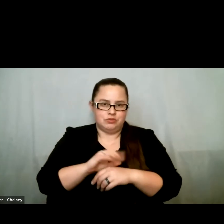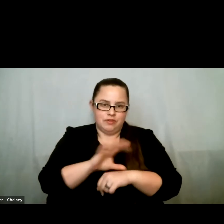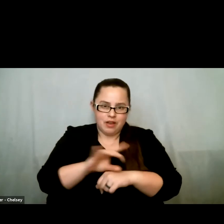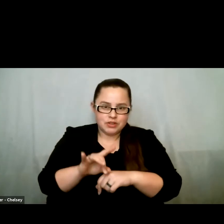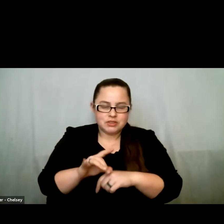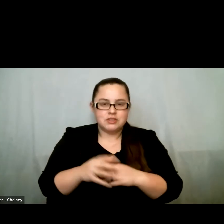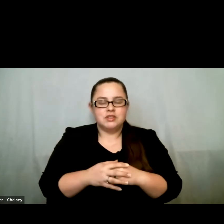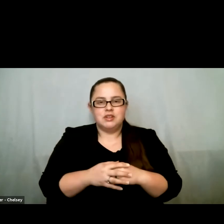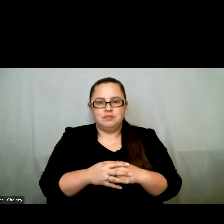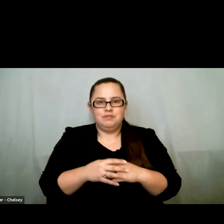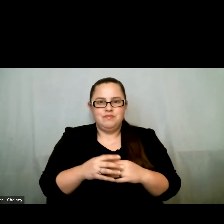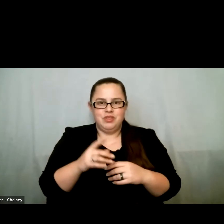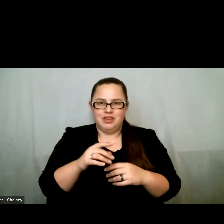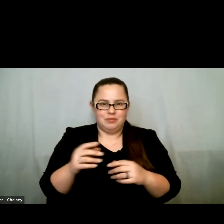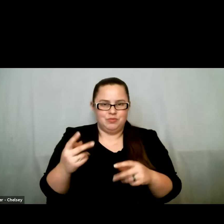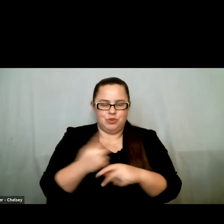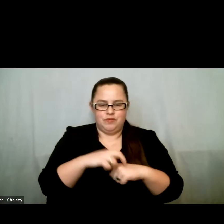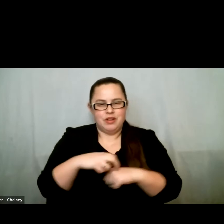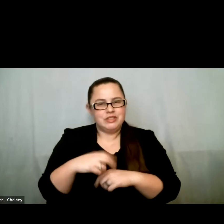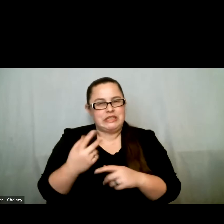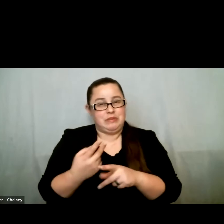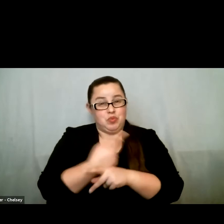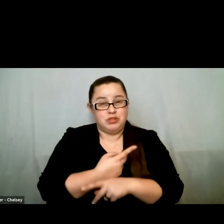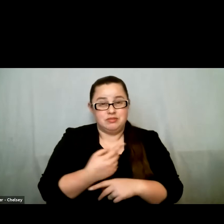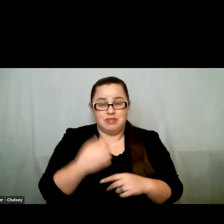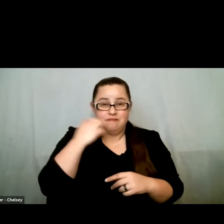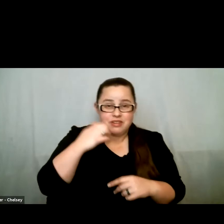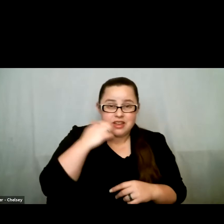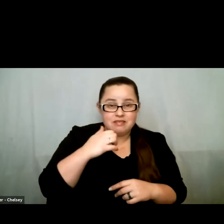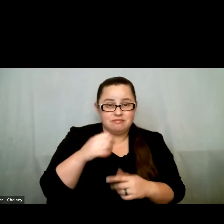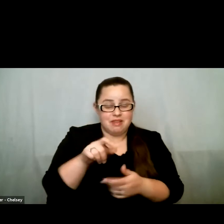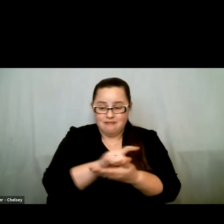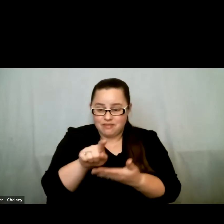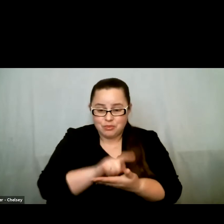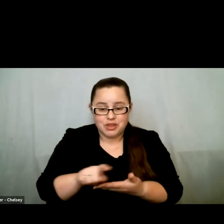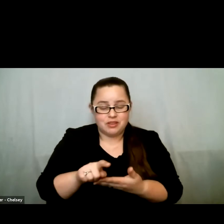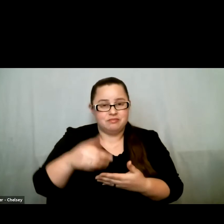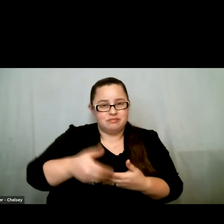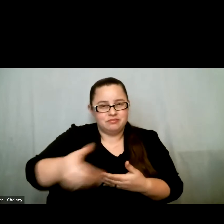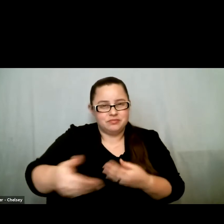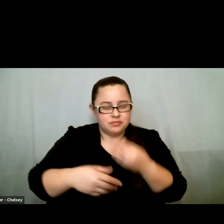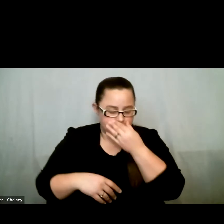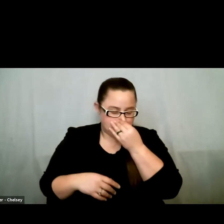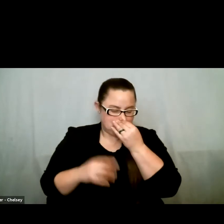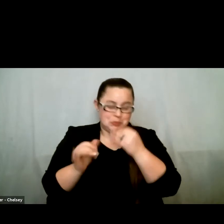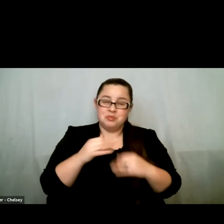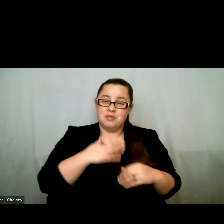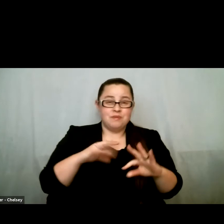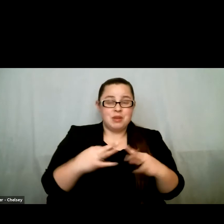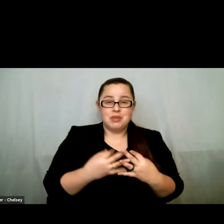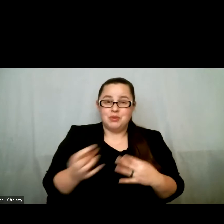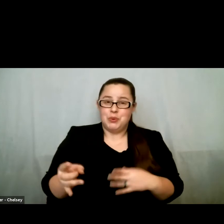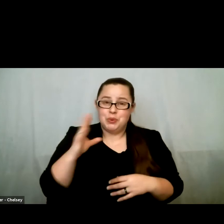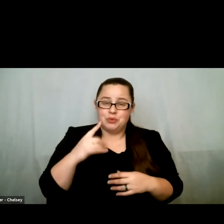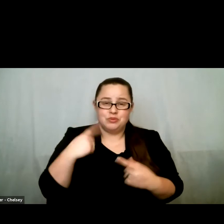each week, and so on. Just like many other families, it was difficult for my kids during the pandemic because suddenly